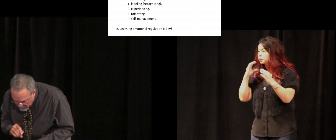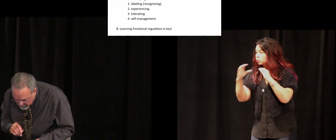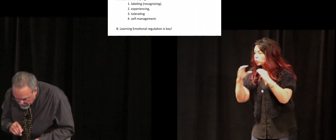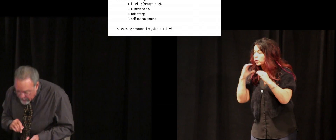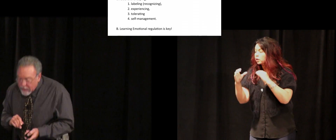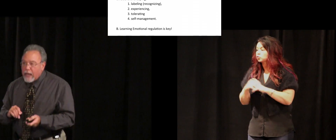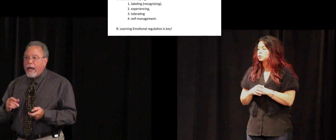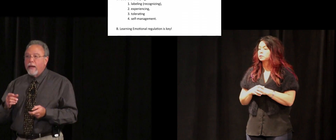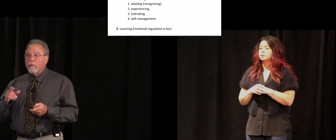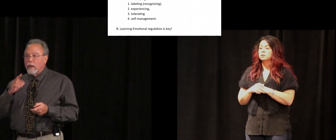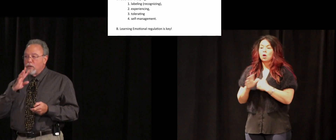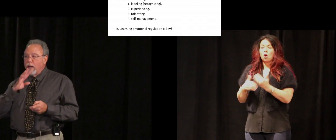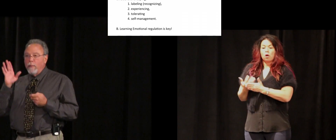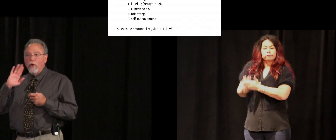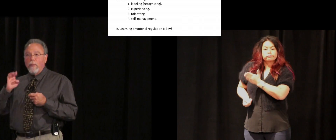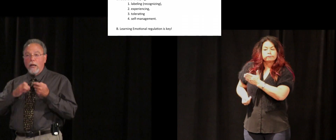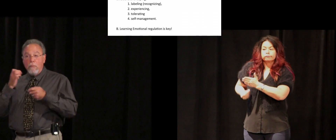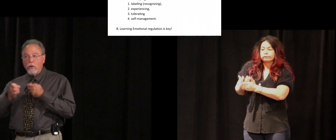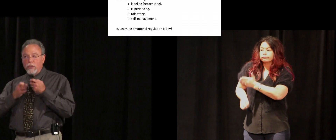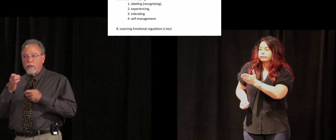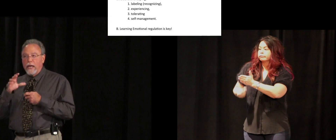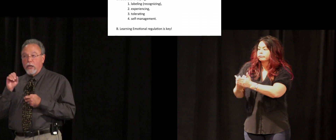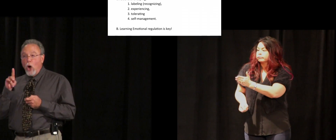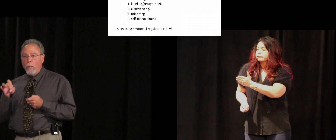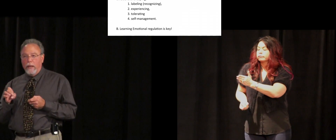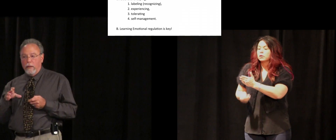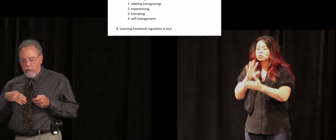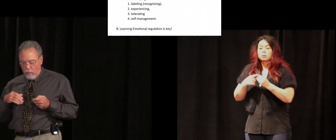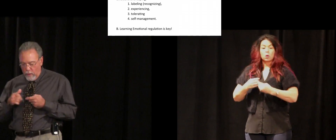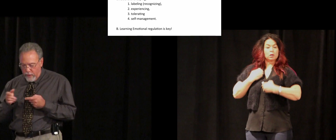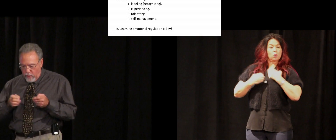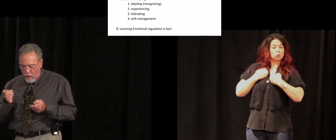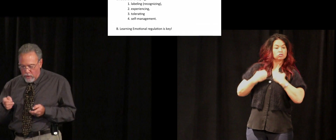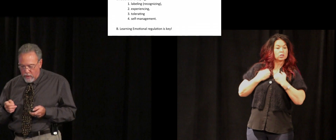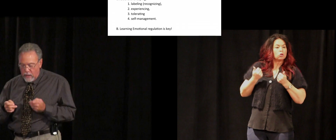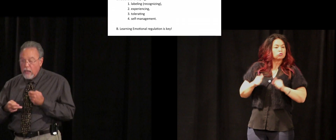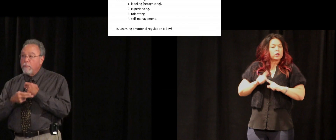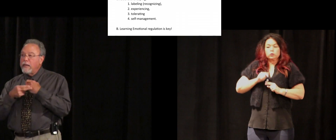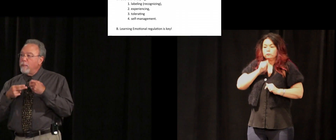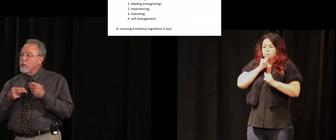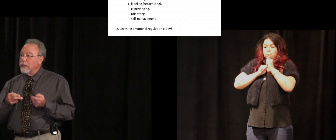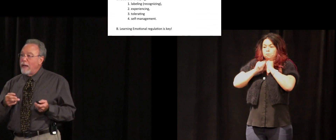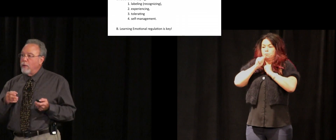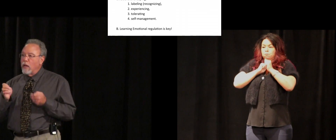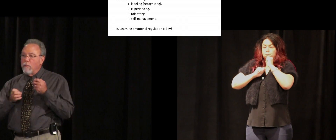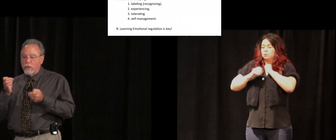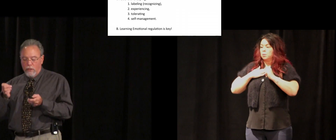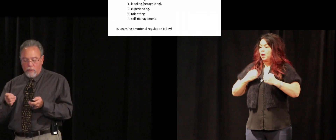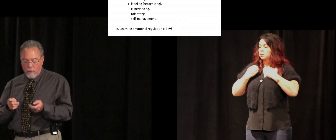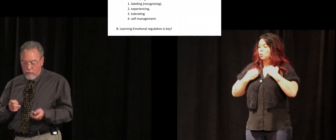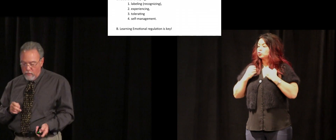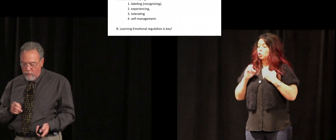about grief and sadness, it brings up the grief and the sadness that you've experienced.